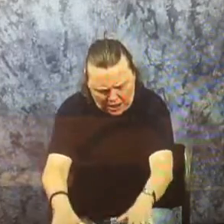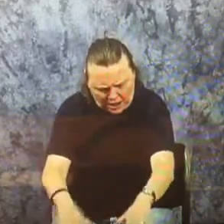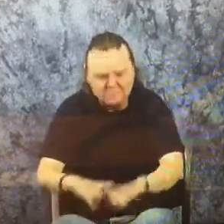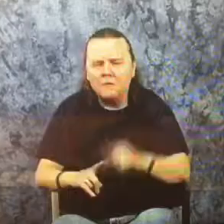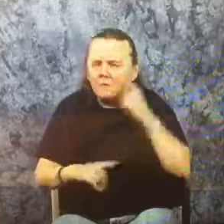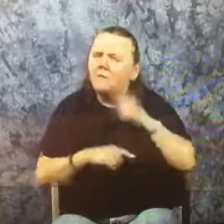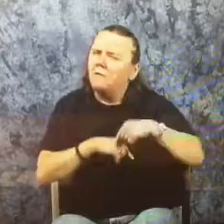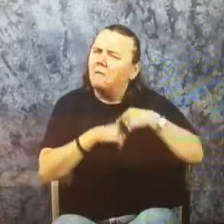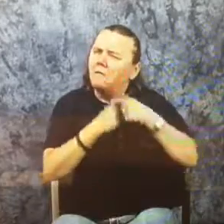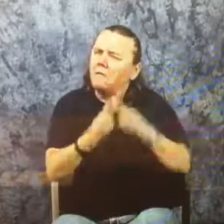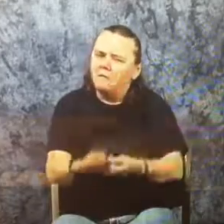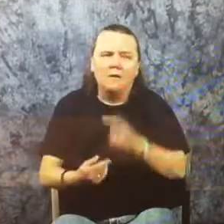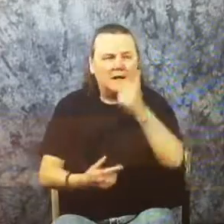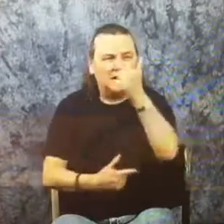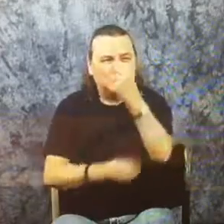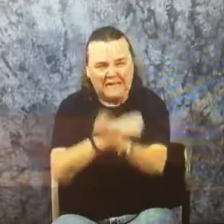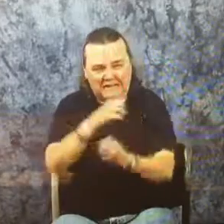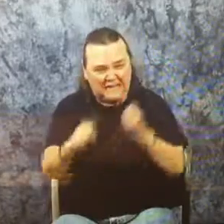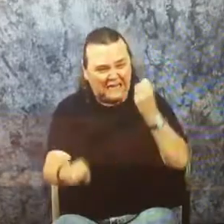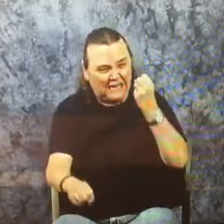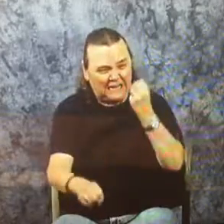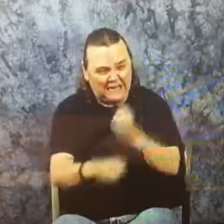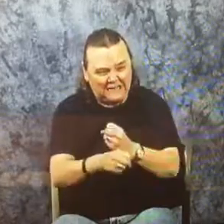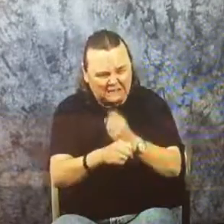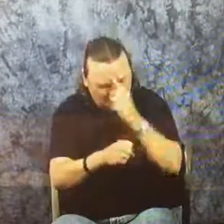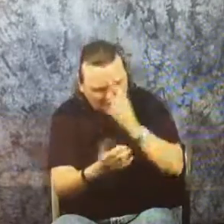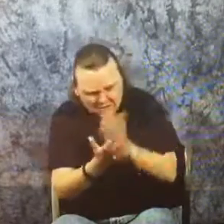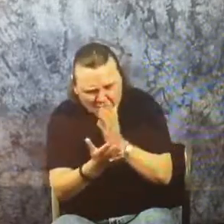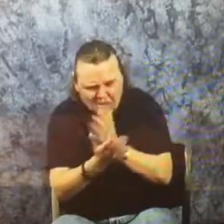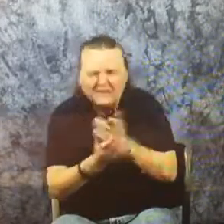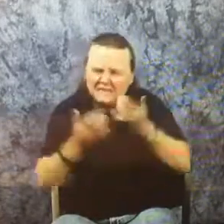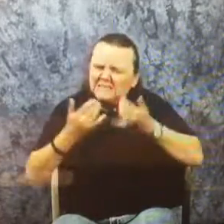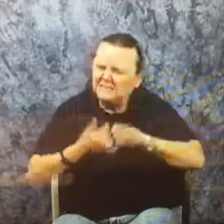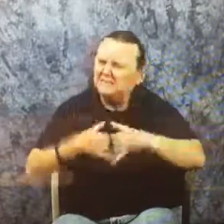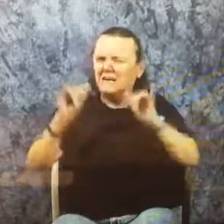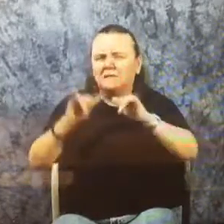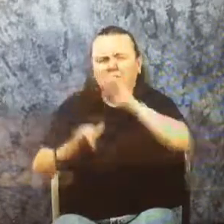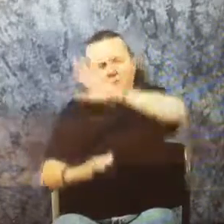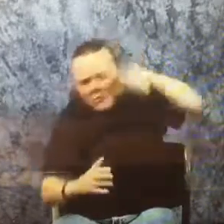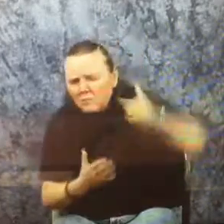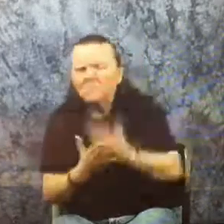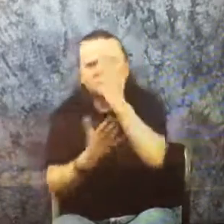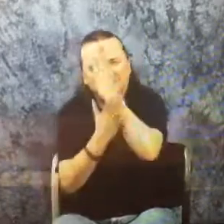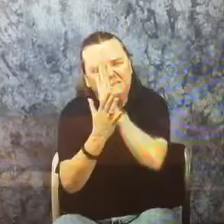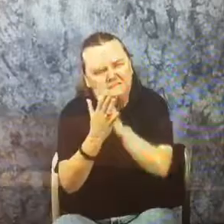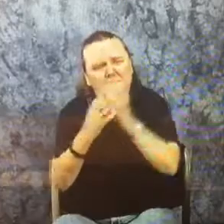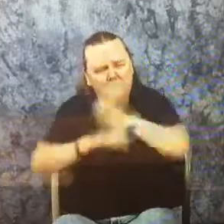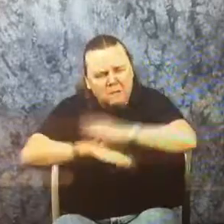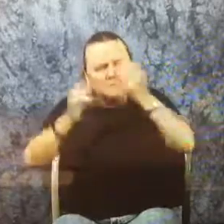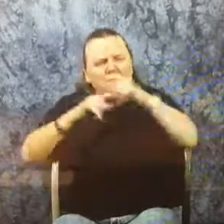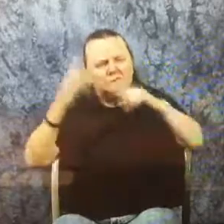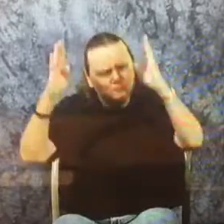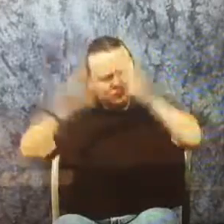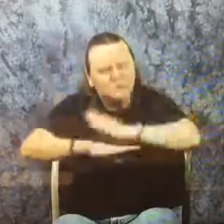patient and calm down. And so now it's been 10 years, and it's still all over. Some people are worried